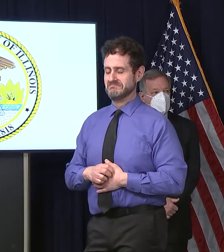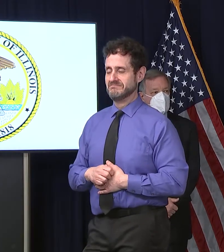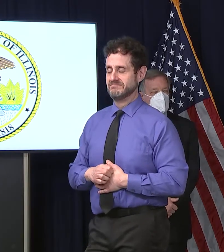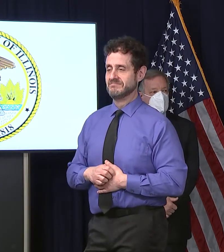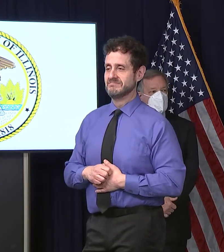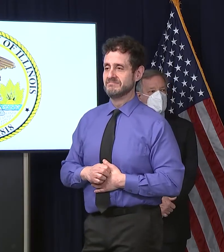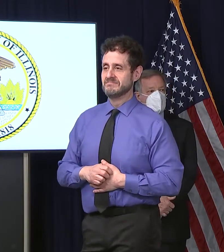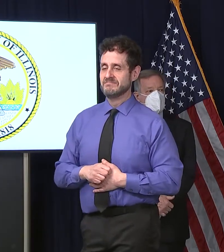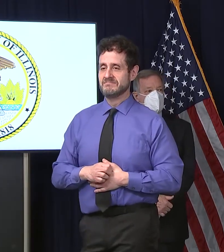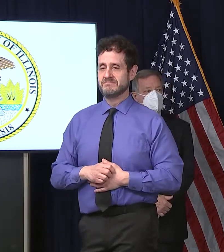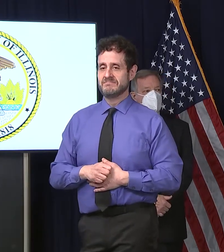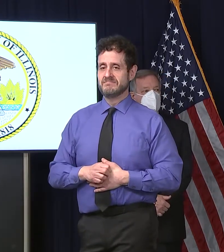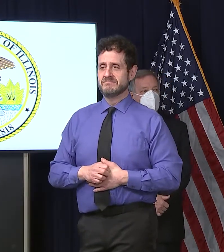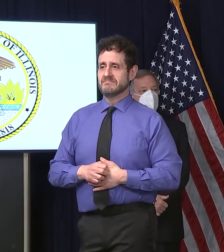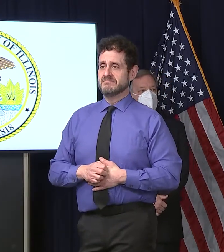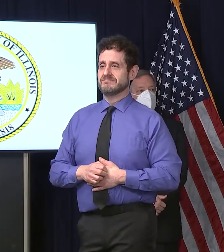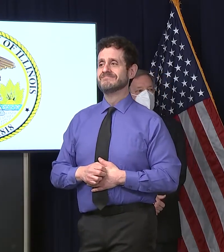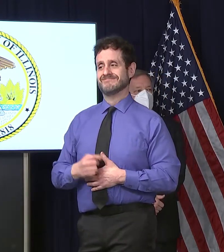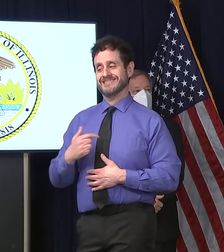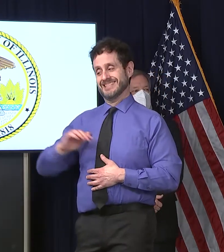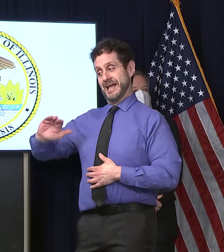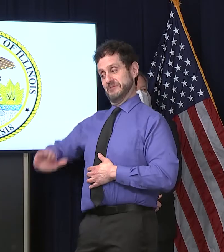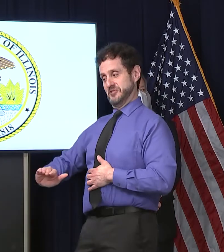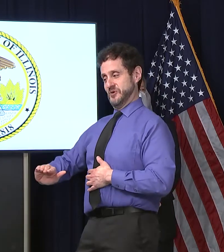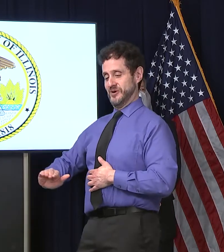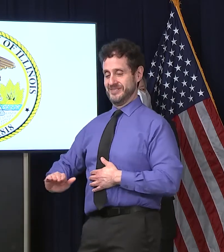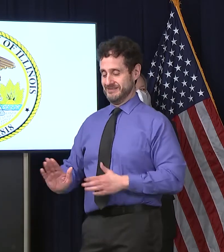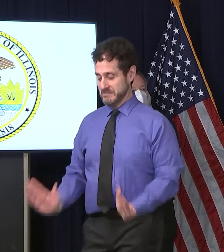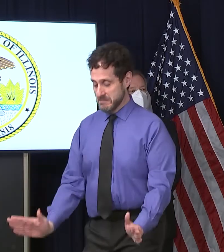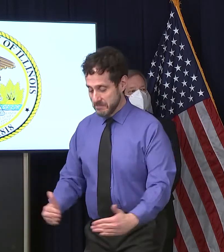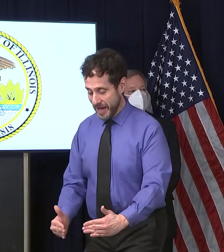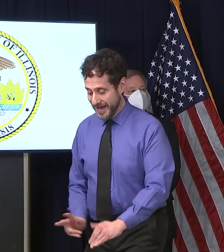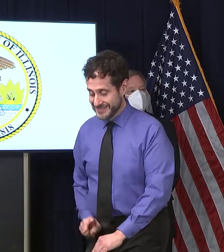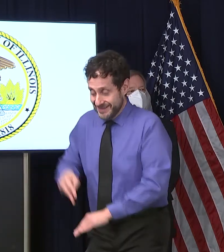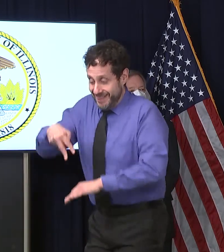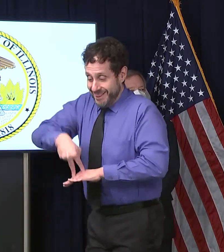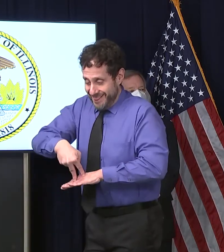For those of us who are a little vertically challenged, you have to have a little booster.